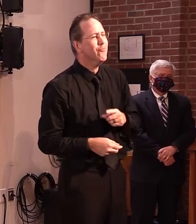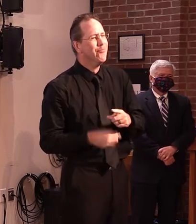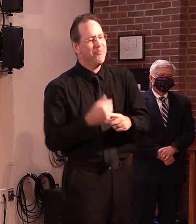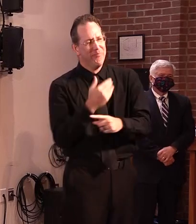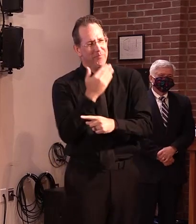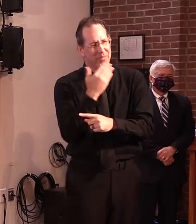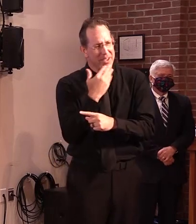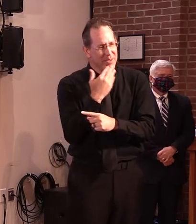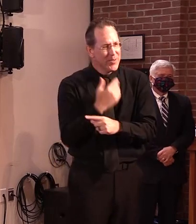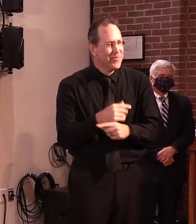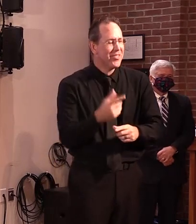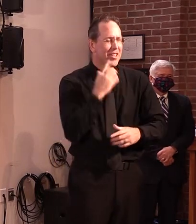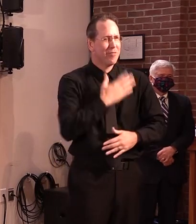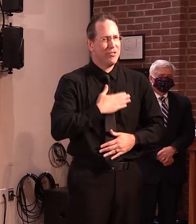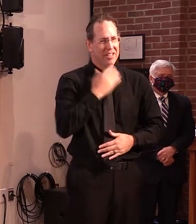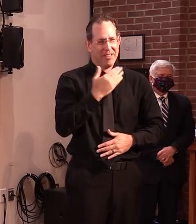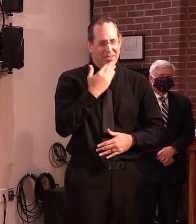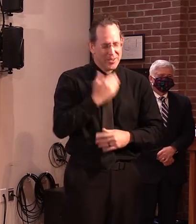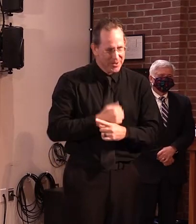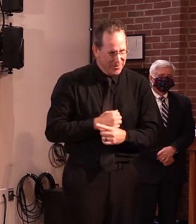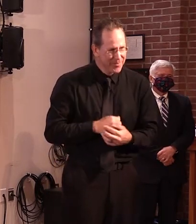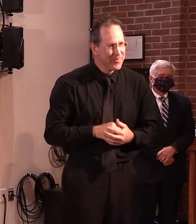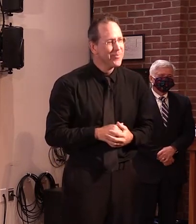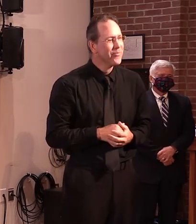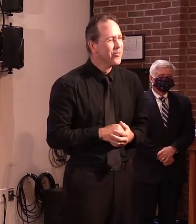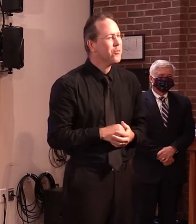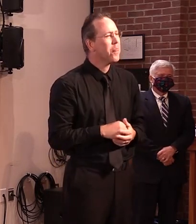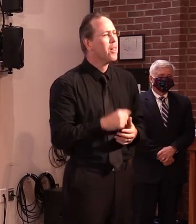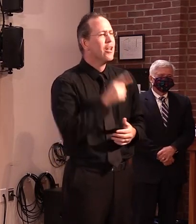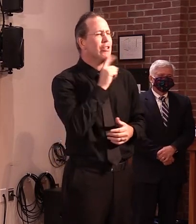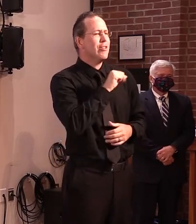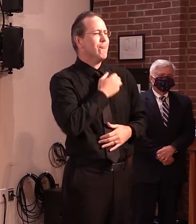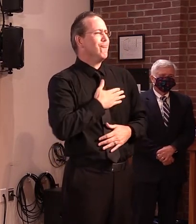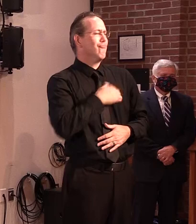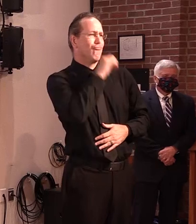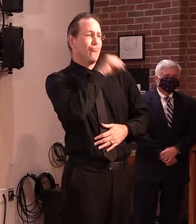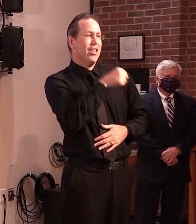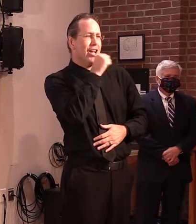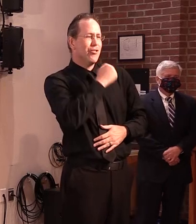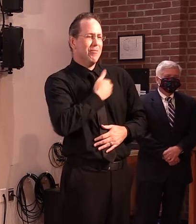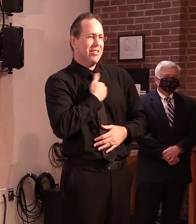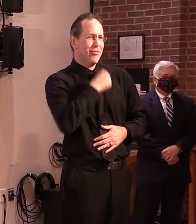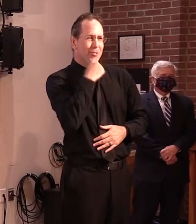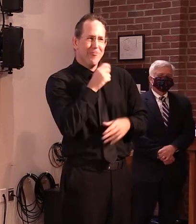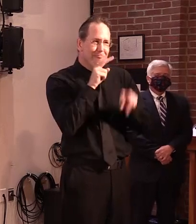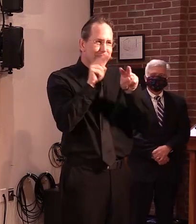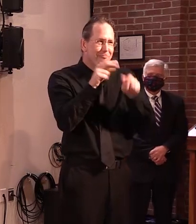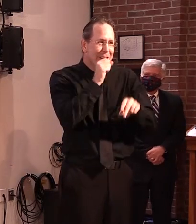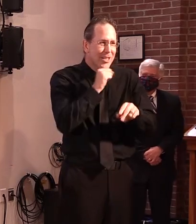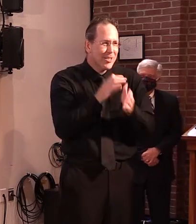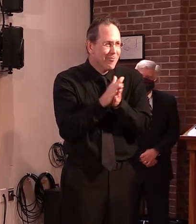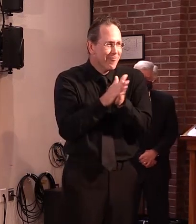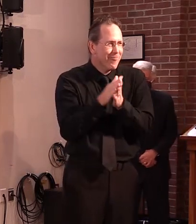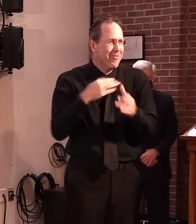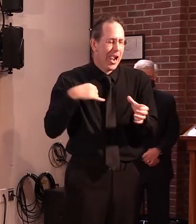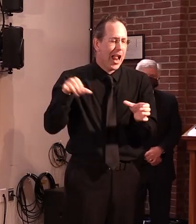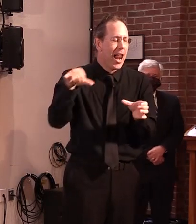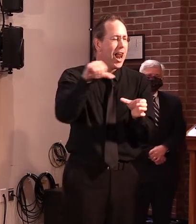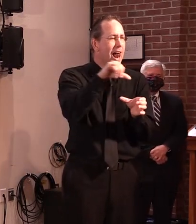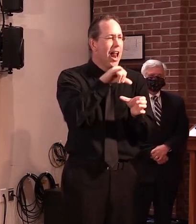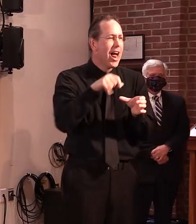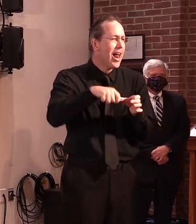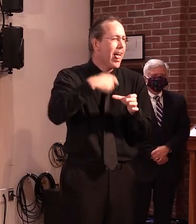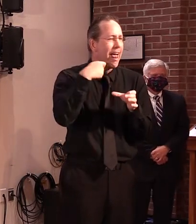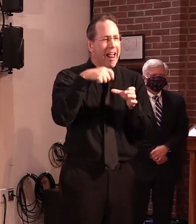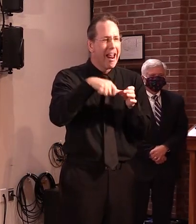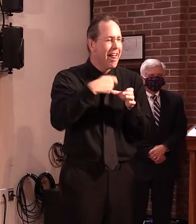of Hospitality. I am an avid ice cream fan, and I look forward to putting some of that syrup on there. Thank you, and